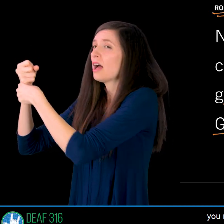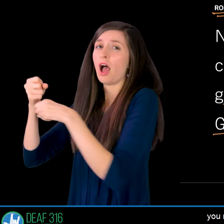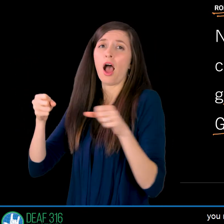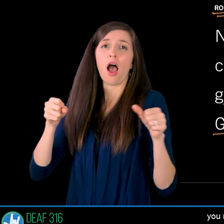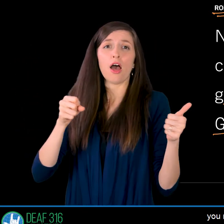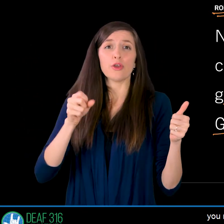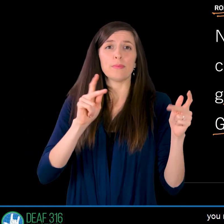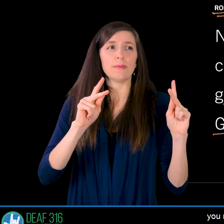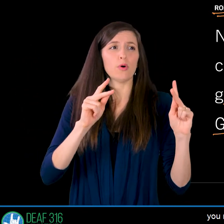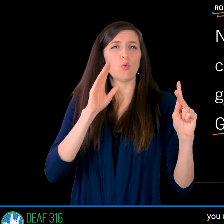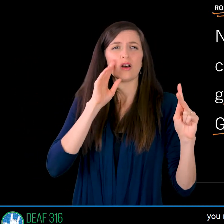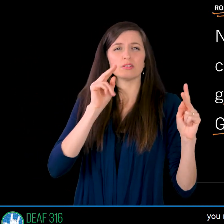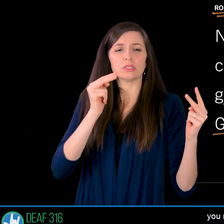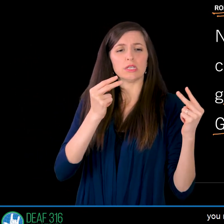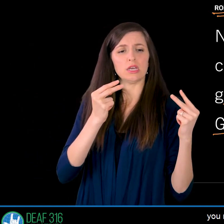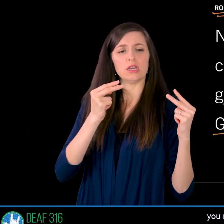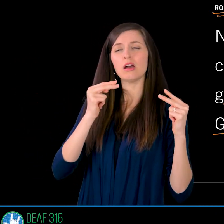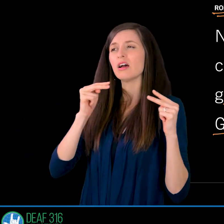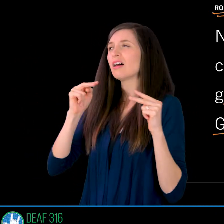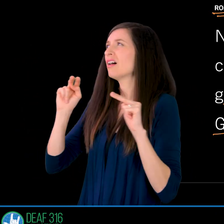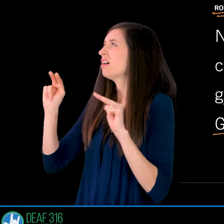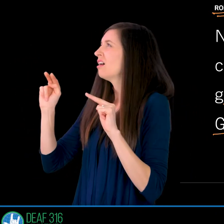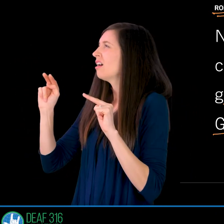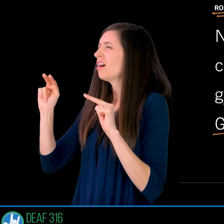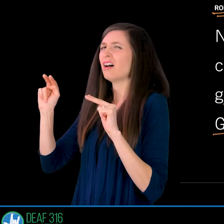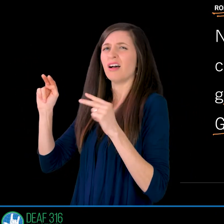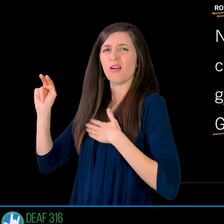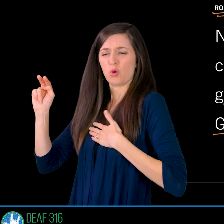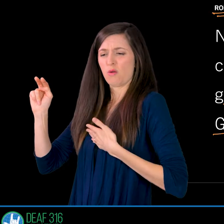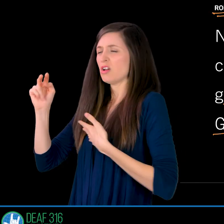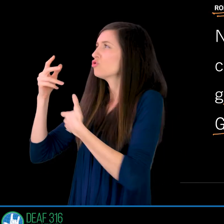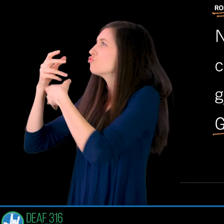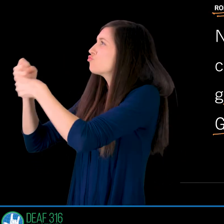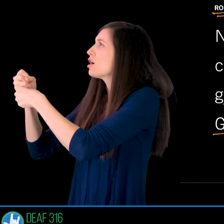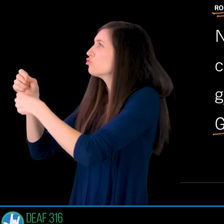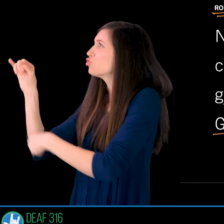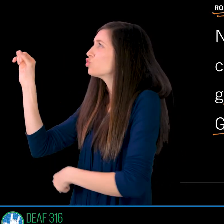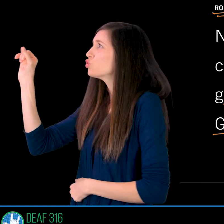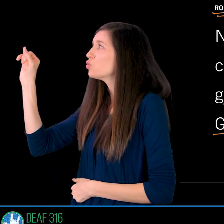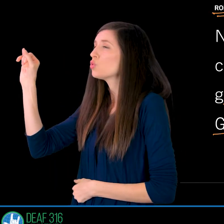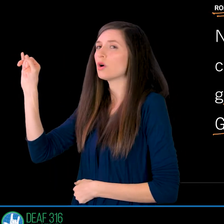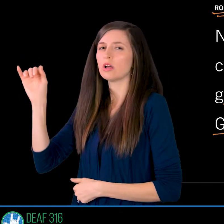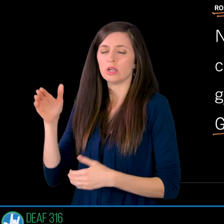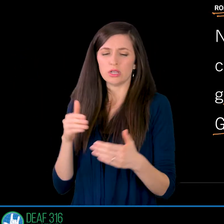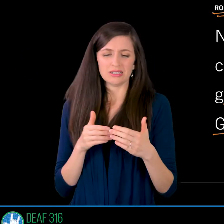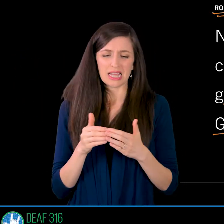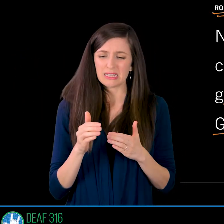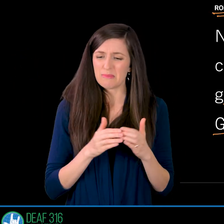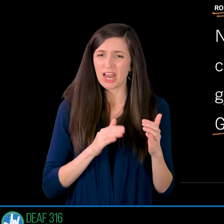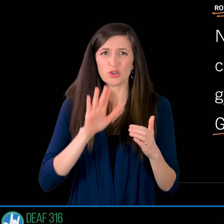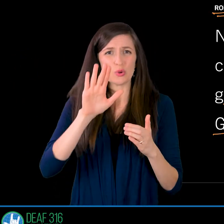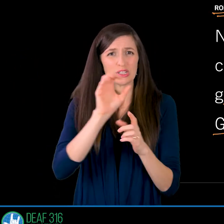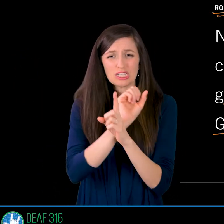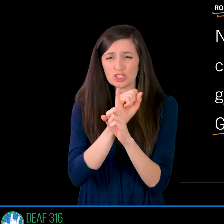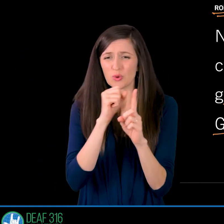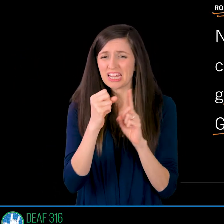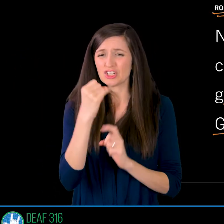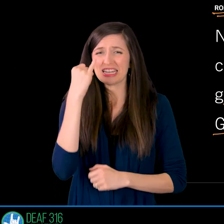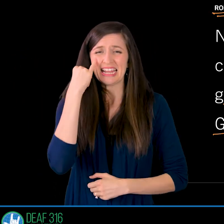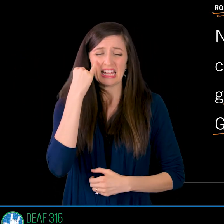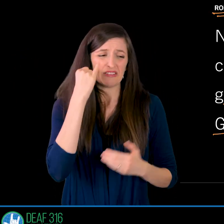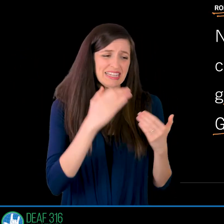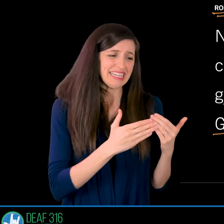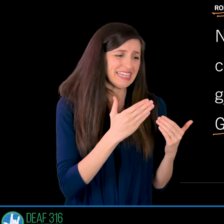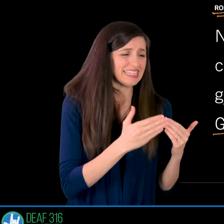trustworthy, gloriously trustworthy. And the more you trust them for, and the harder the situation you trust them